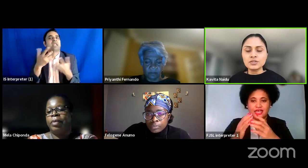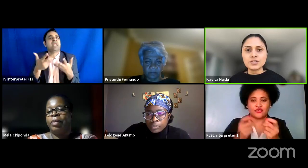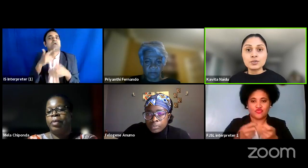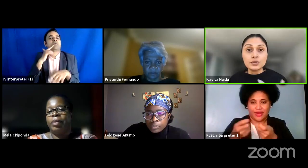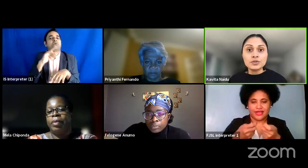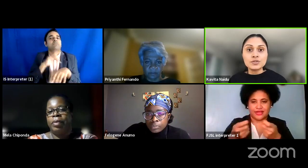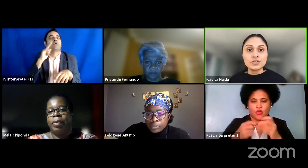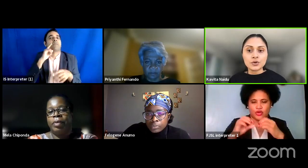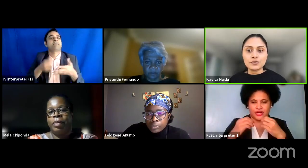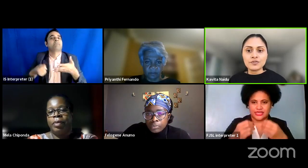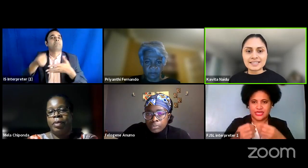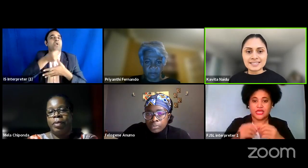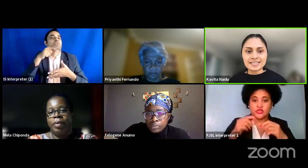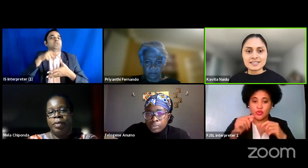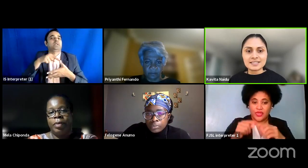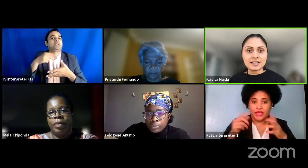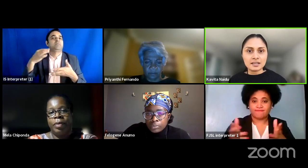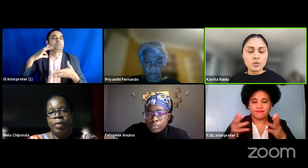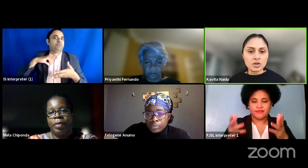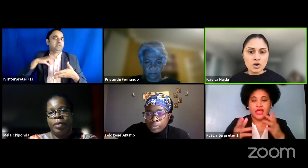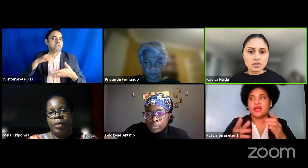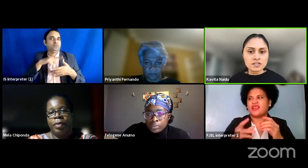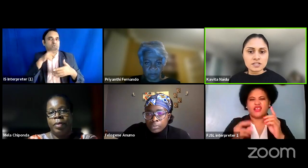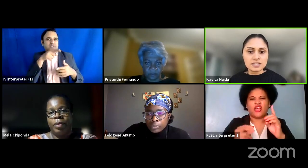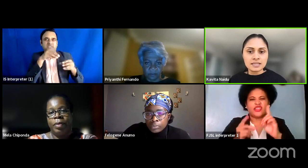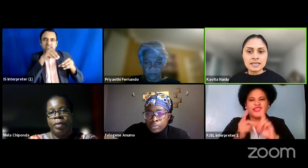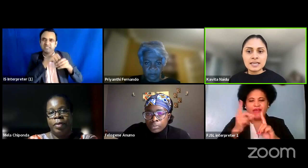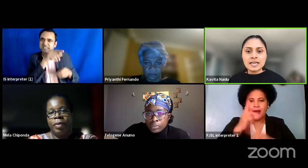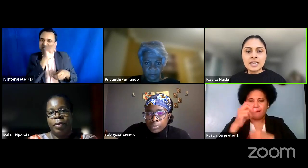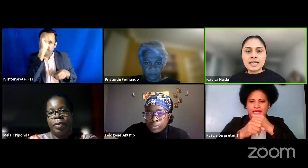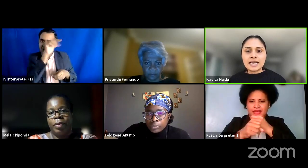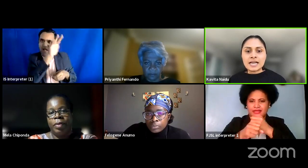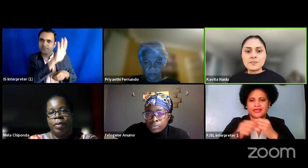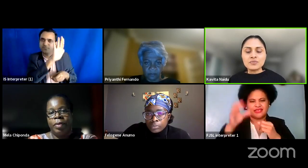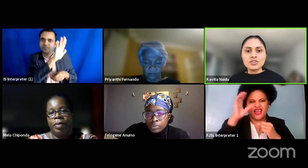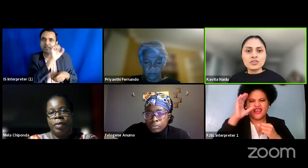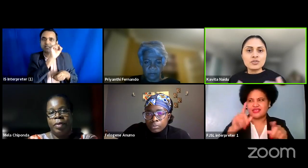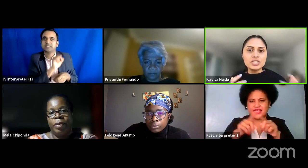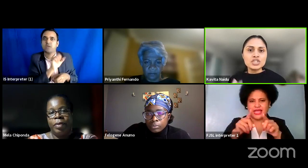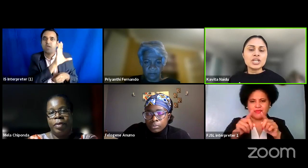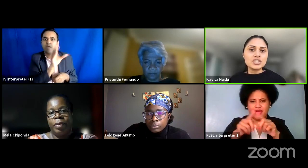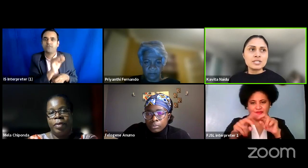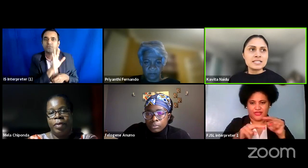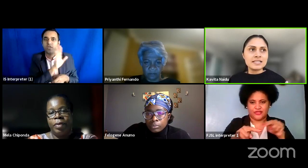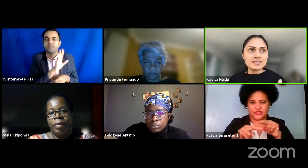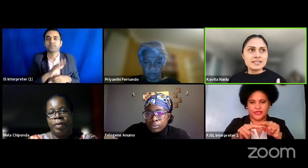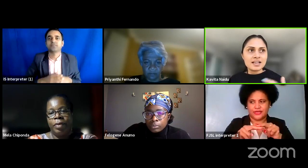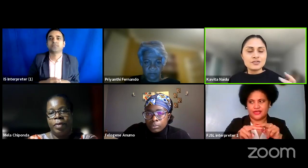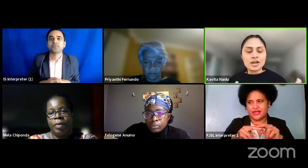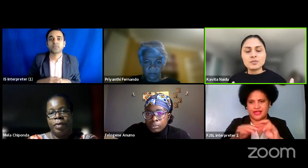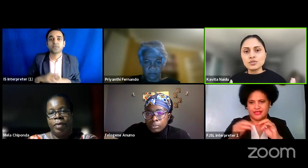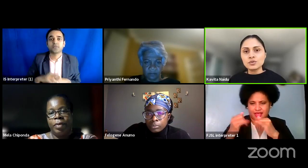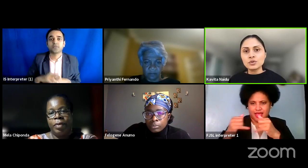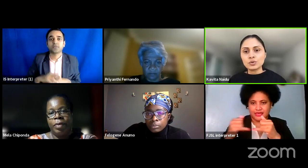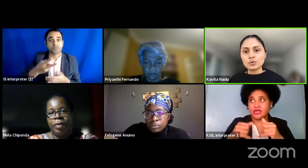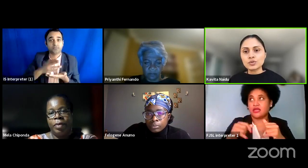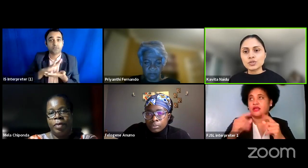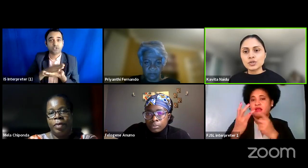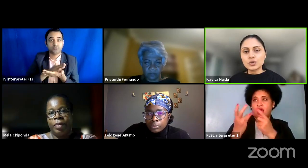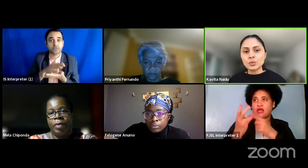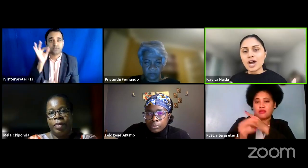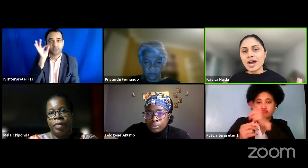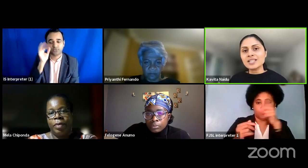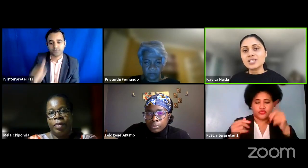developing countries to produce its own vaccines at lower costs. You know, the rich countries and these large